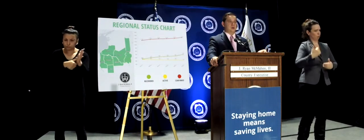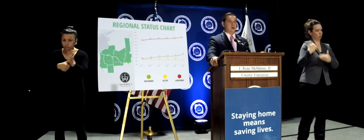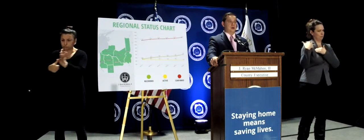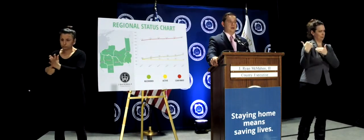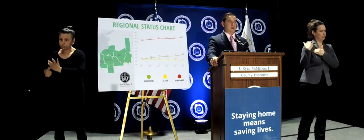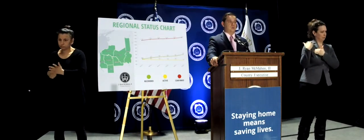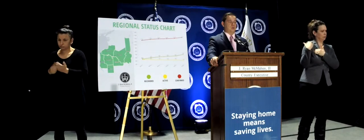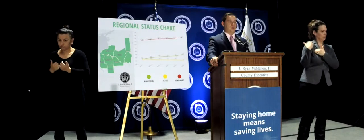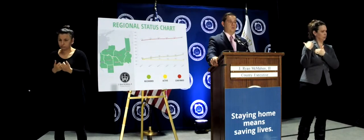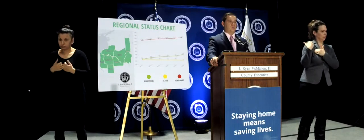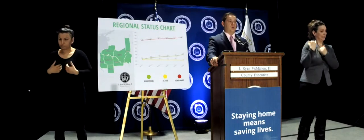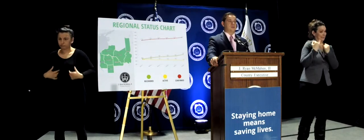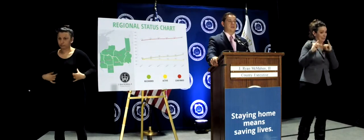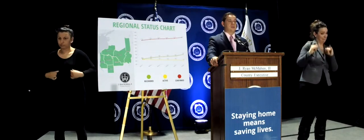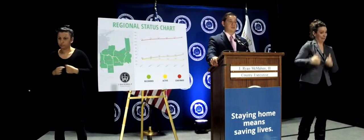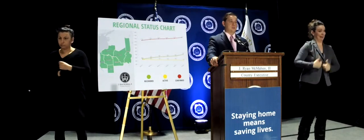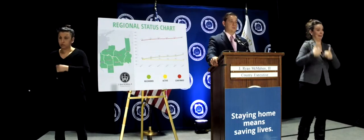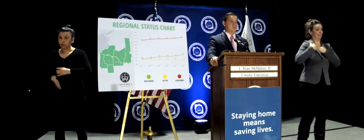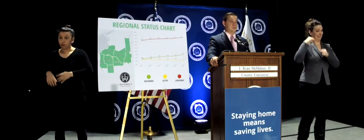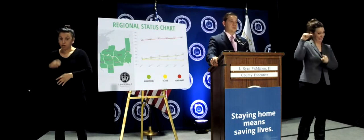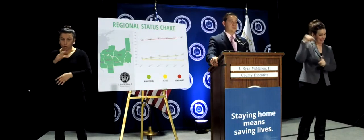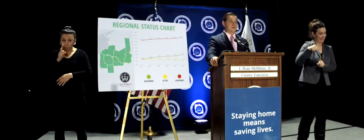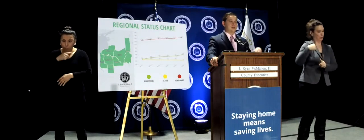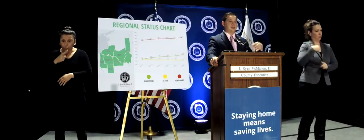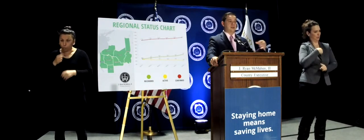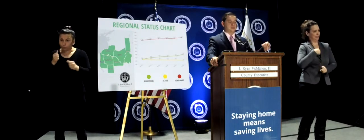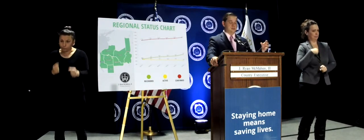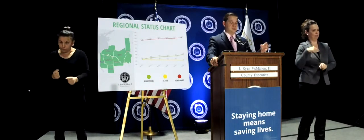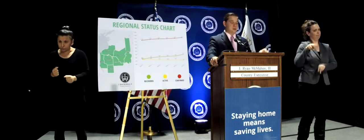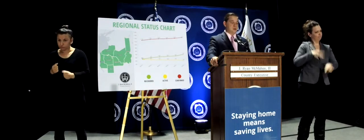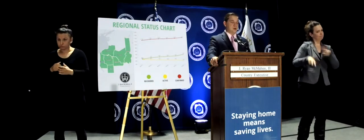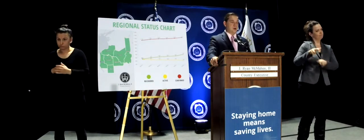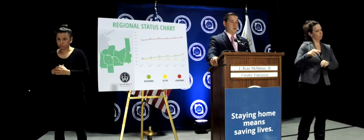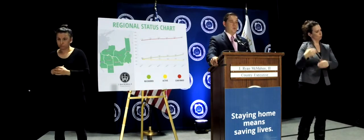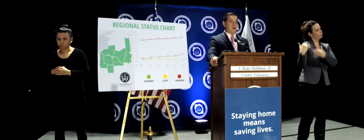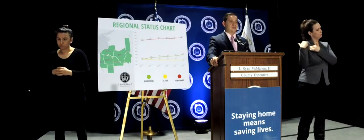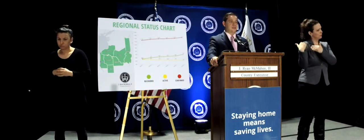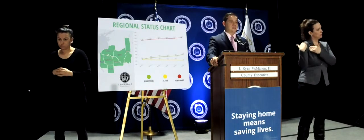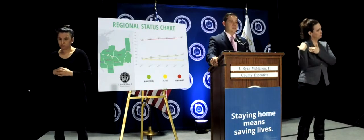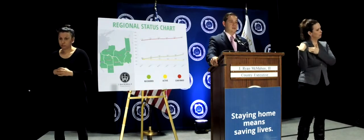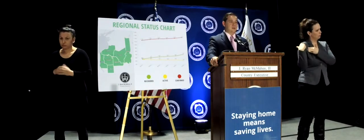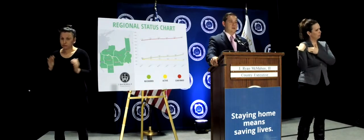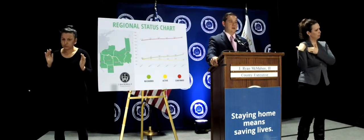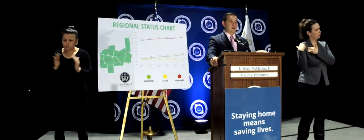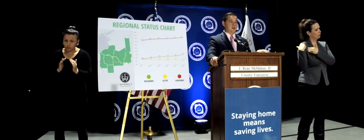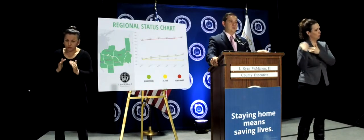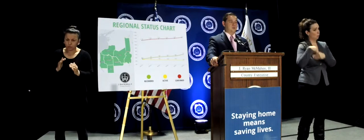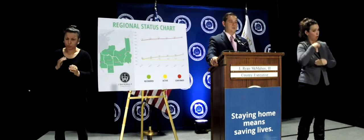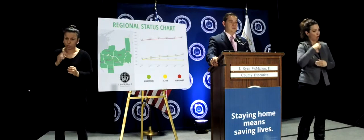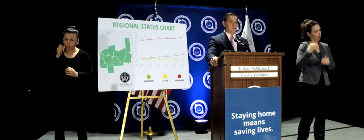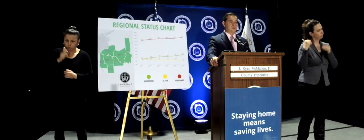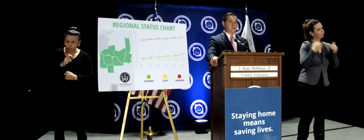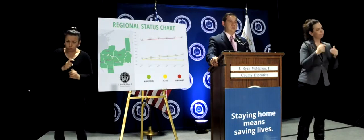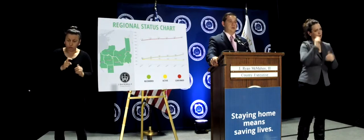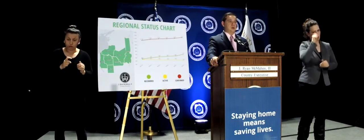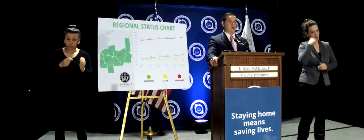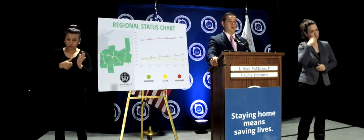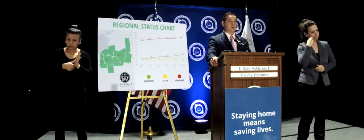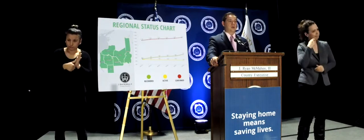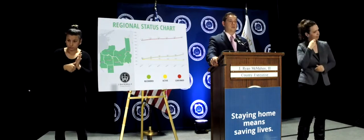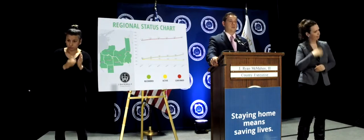facilities, again, reports on some of these facilities that have had cases. We are testing those